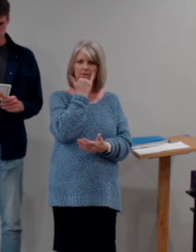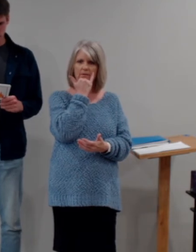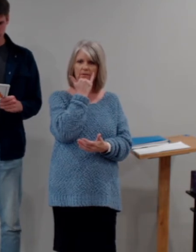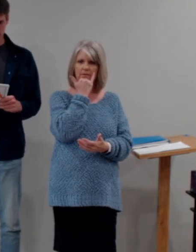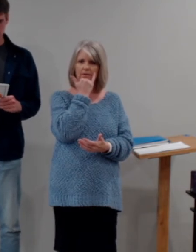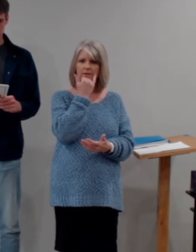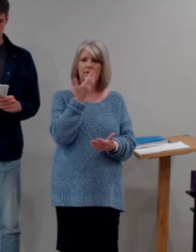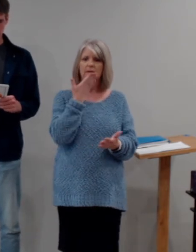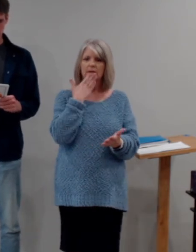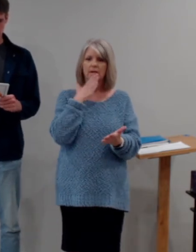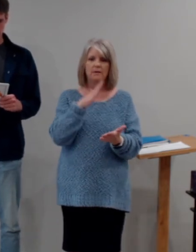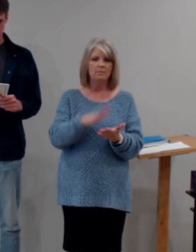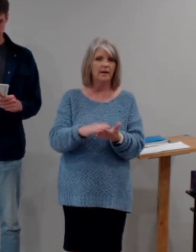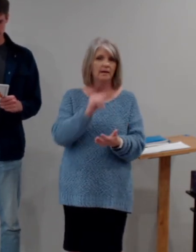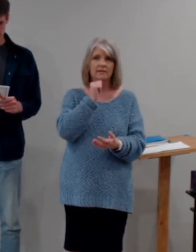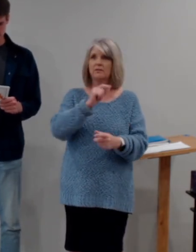Bad cannot heaven.